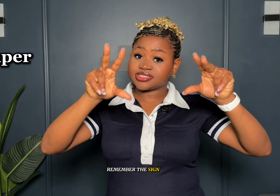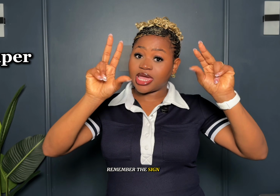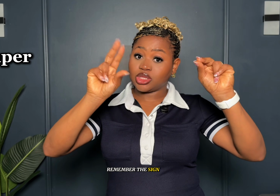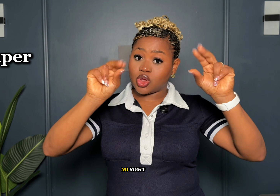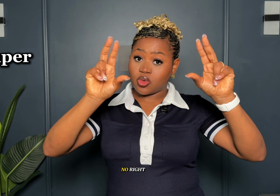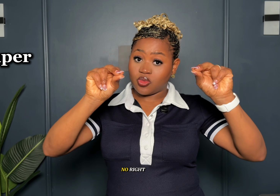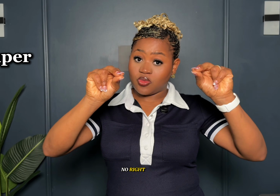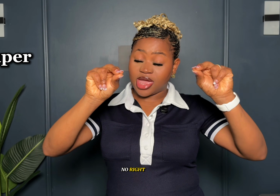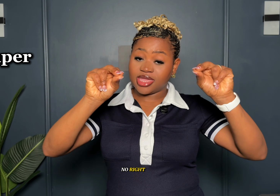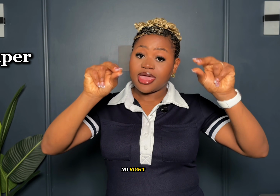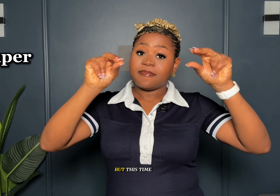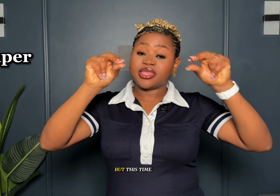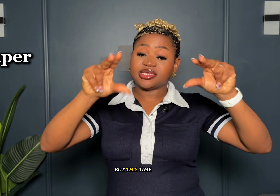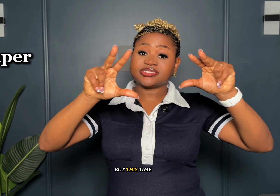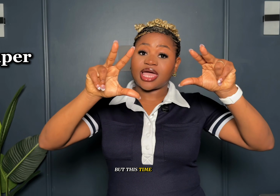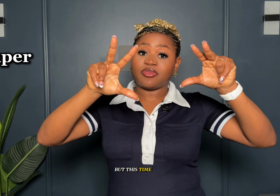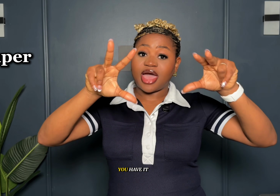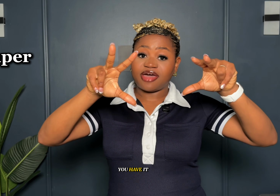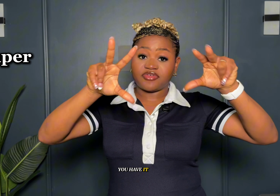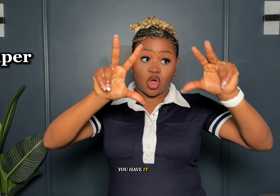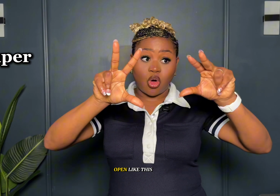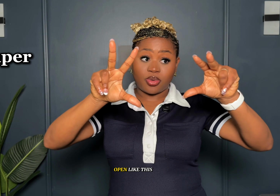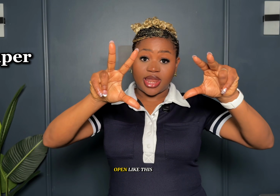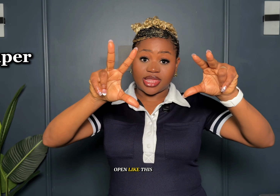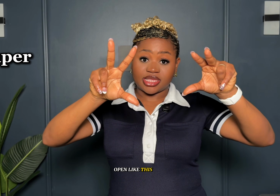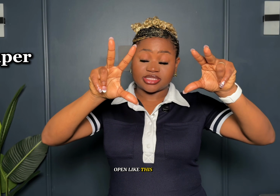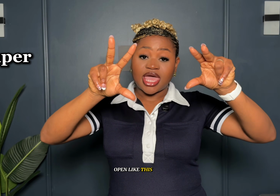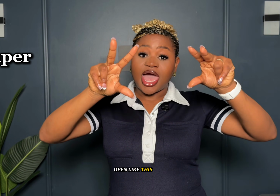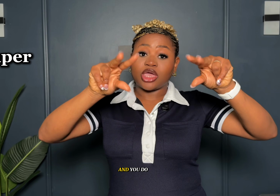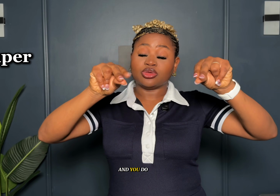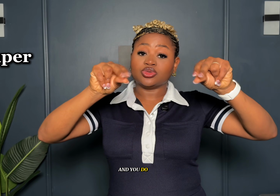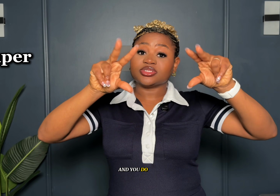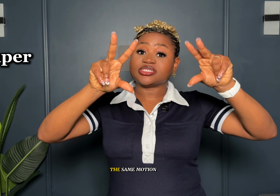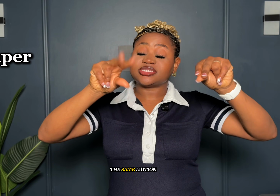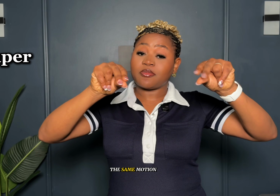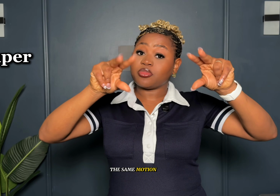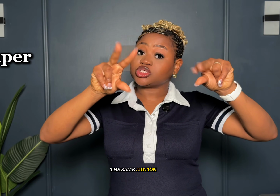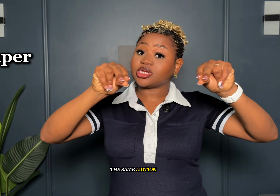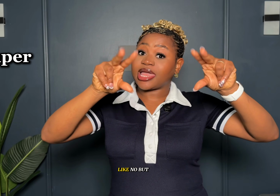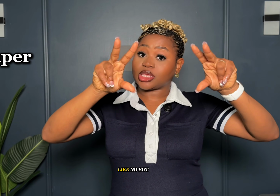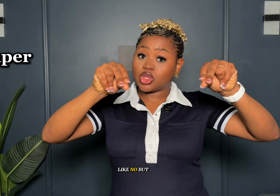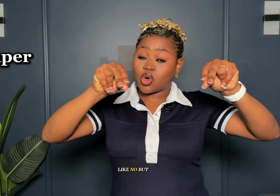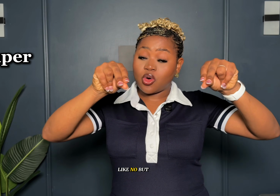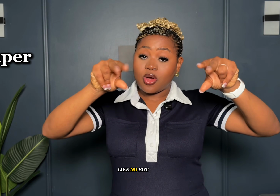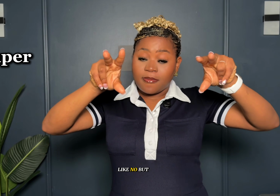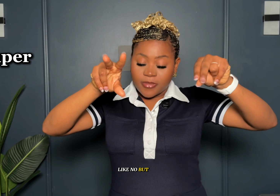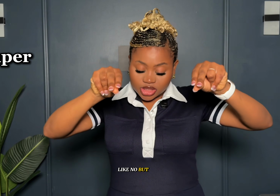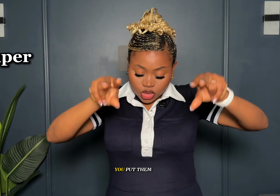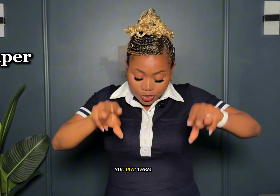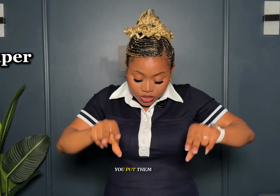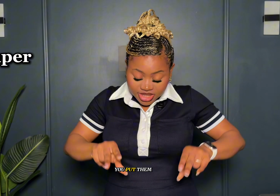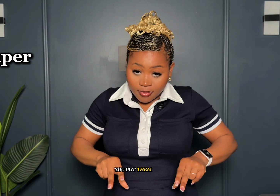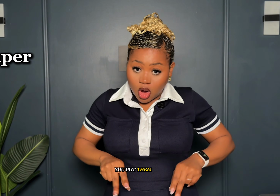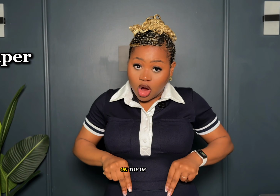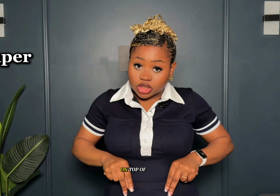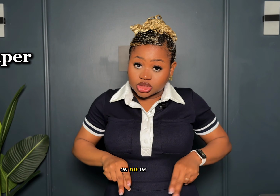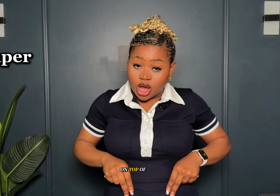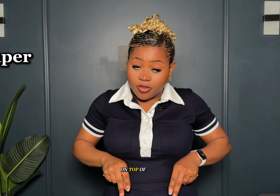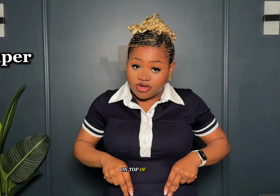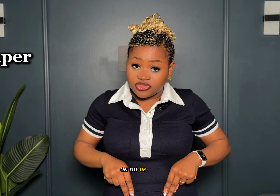sign no, right? But this time you have it open like this and you do the same motion like no, but you put them on top of